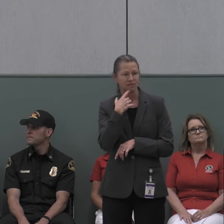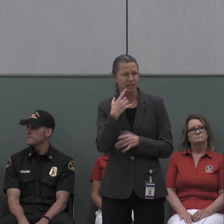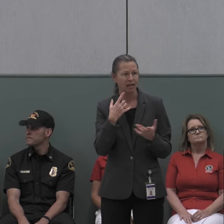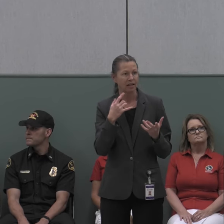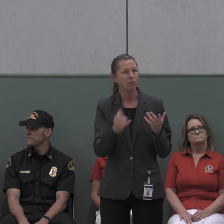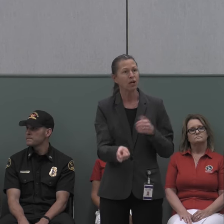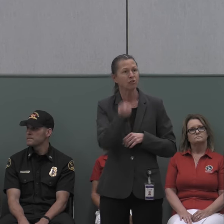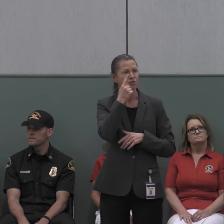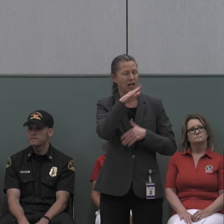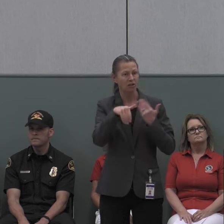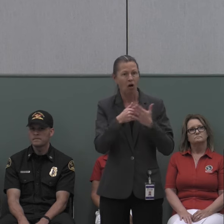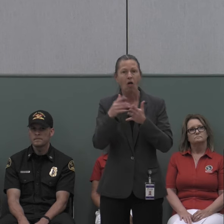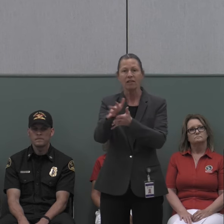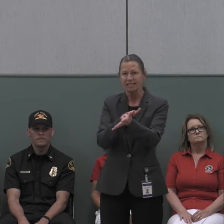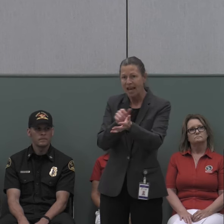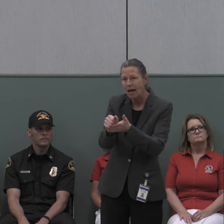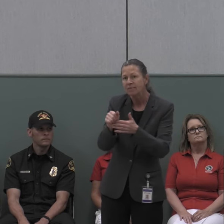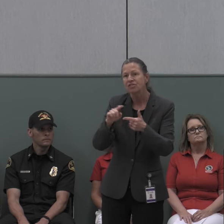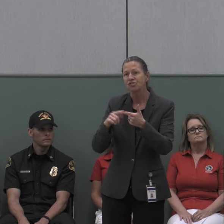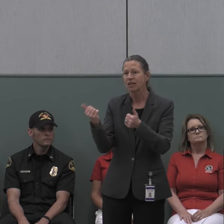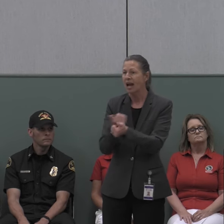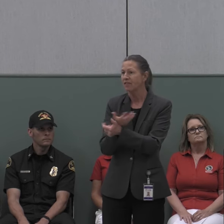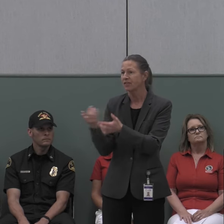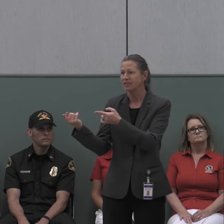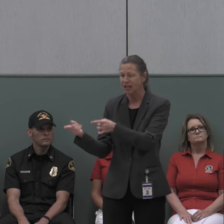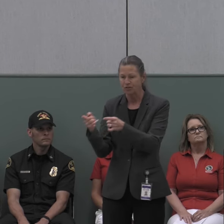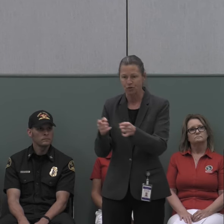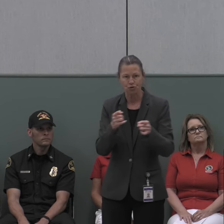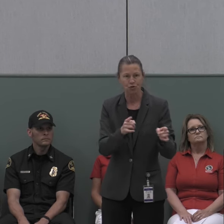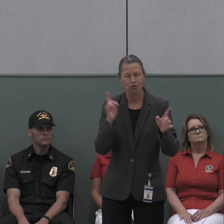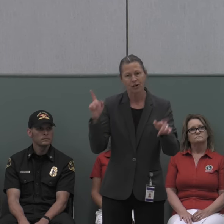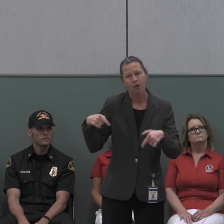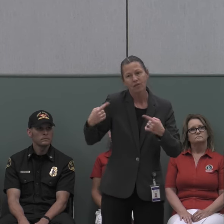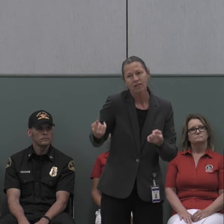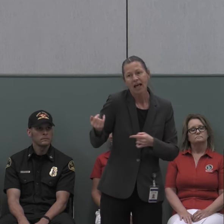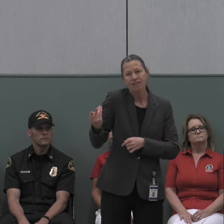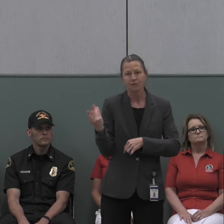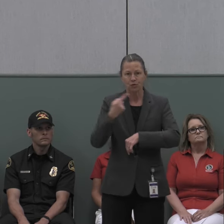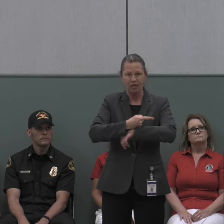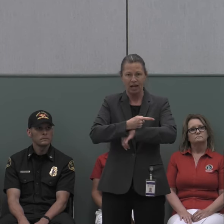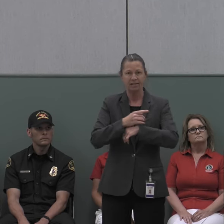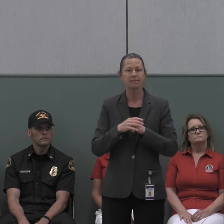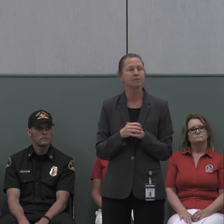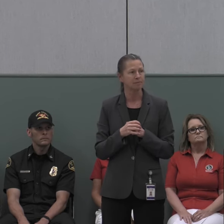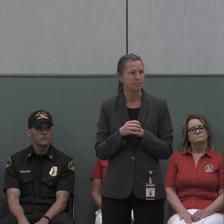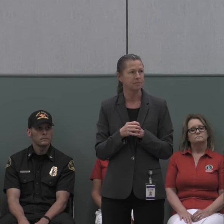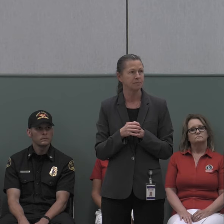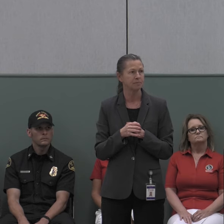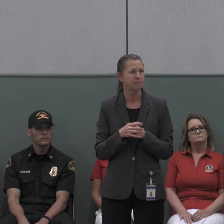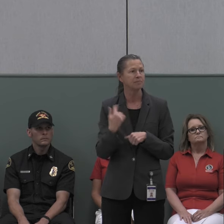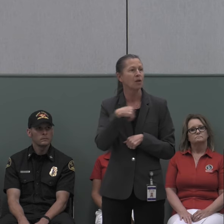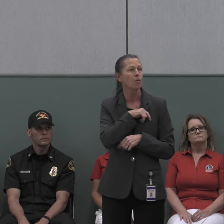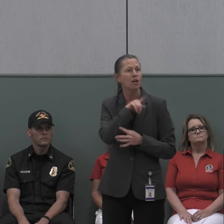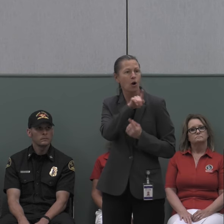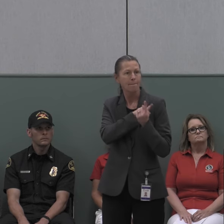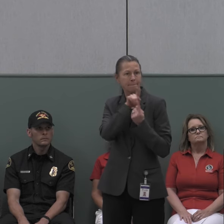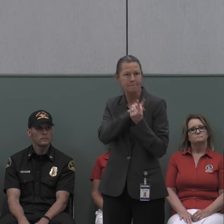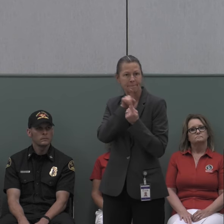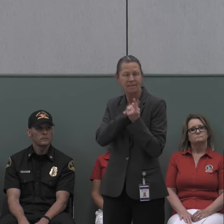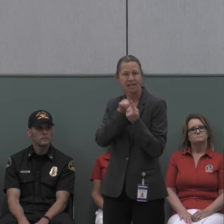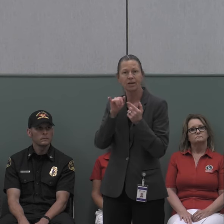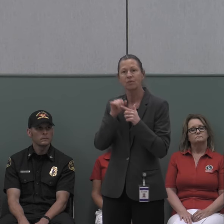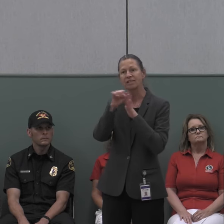that is occurring has occurred over the past number of days. We are meeting with state officials, with